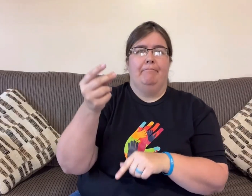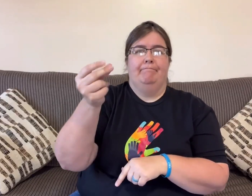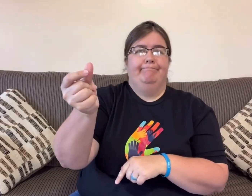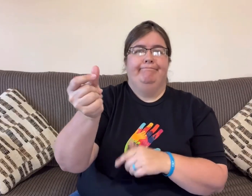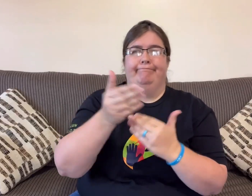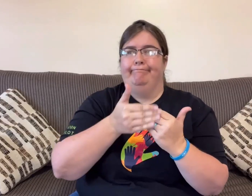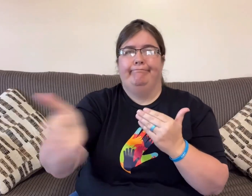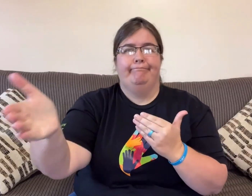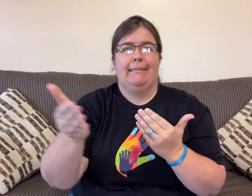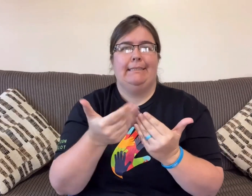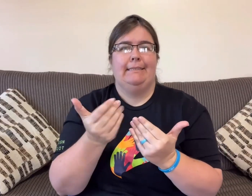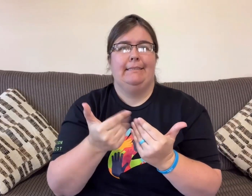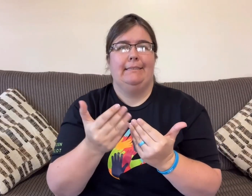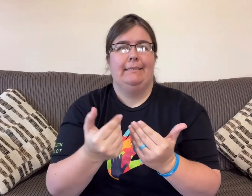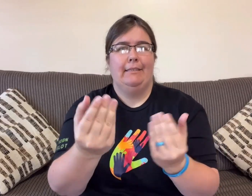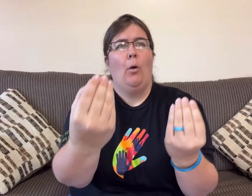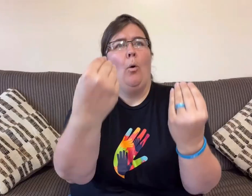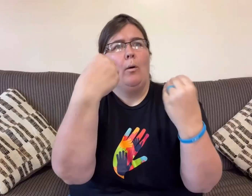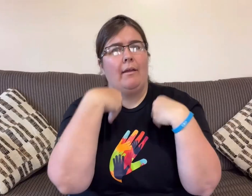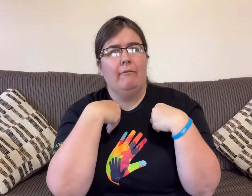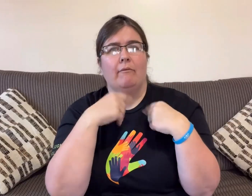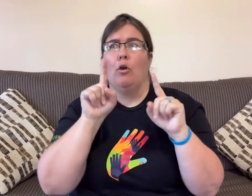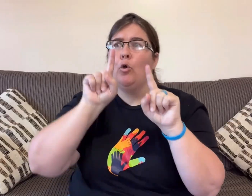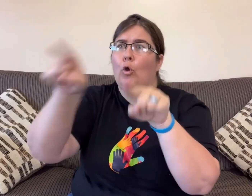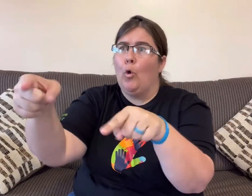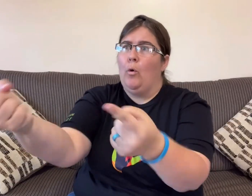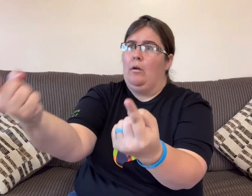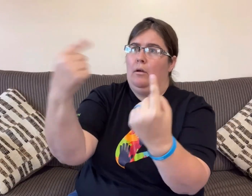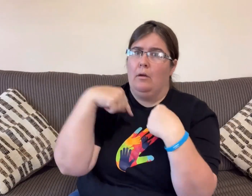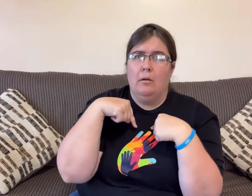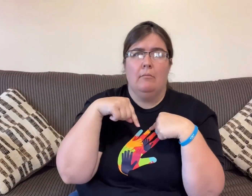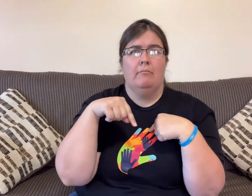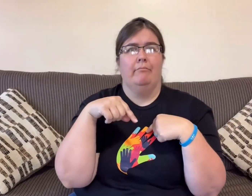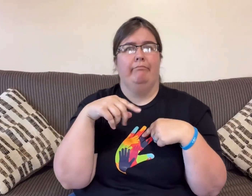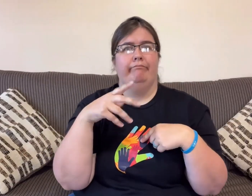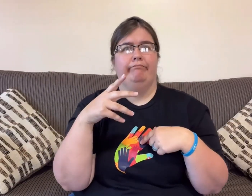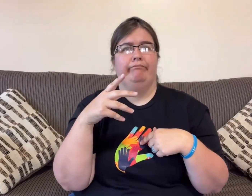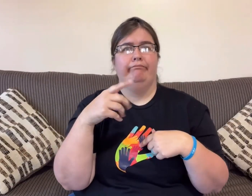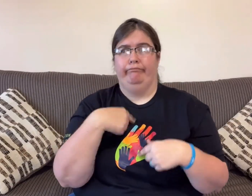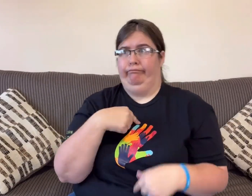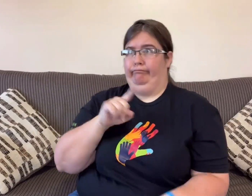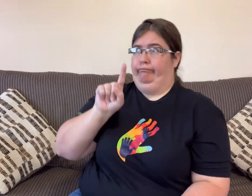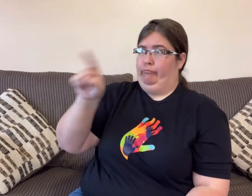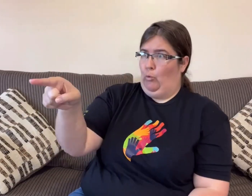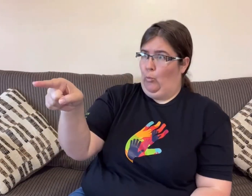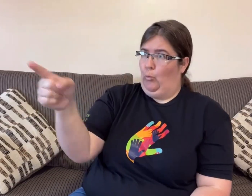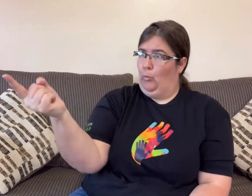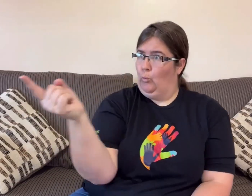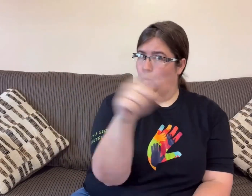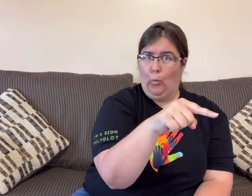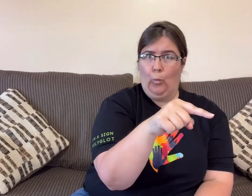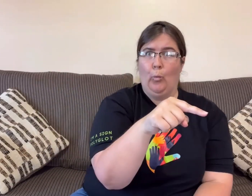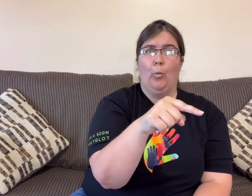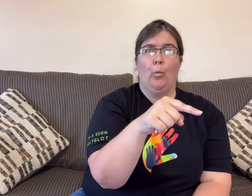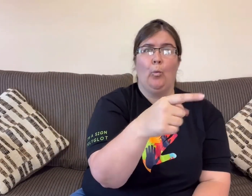on. You give to me. I'm going, I'm coming. I'll go to you, and then I'll go to her, and then I'm going to come back